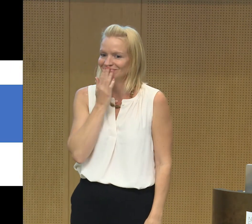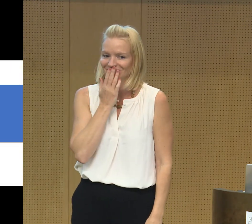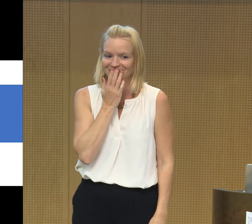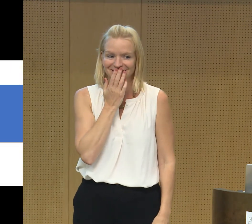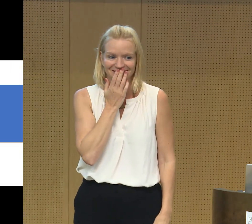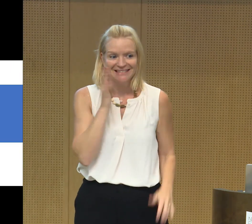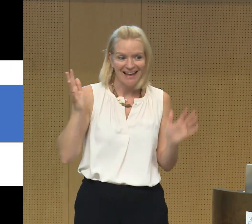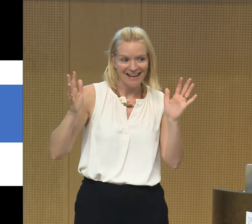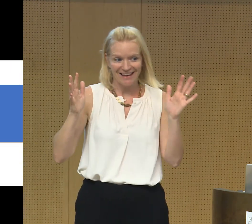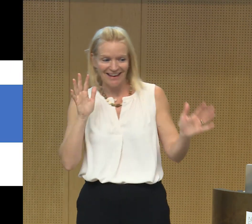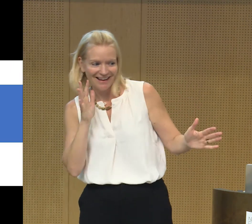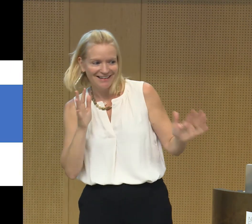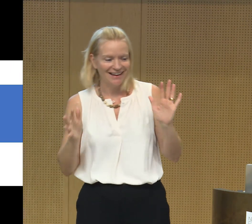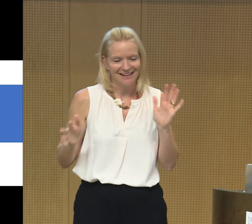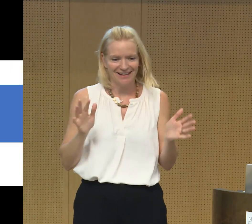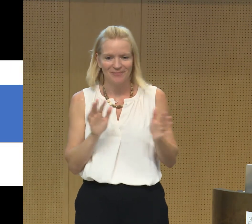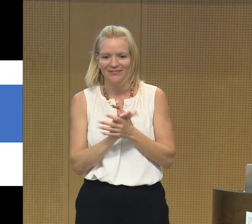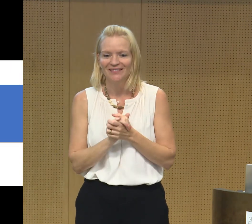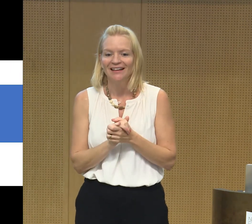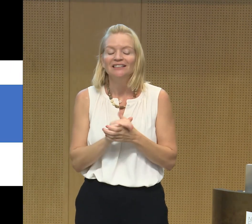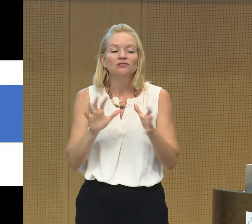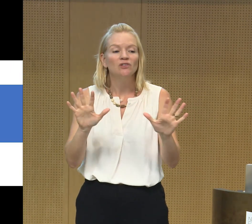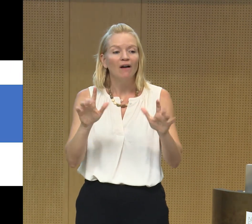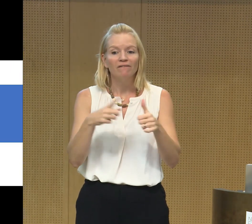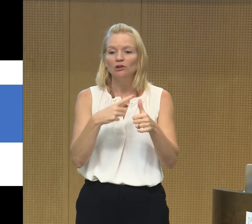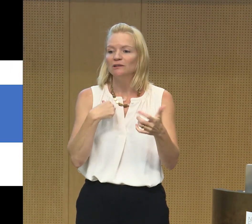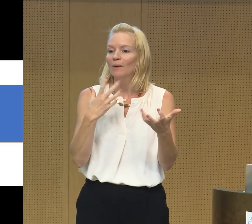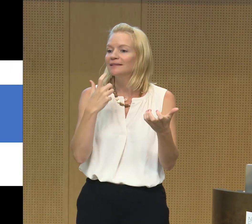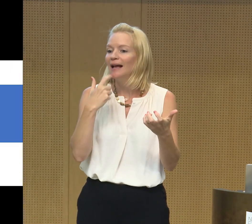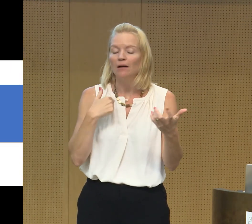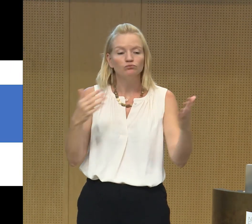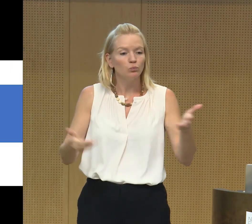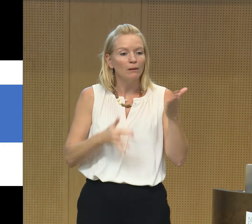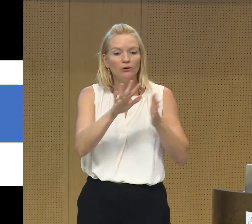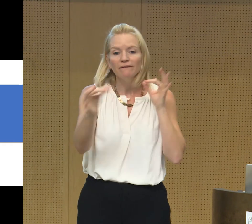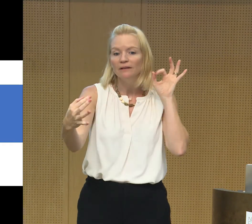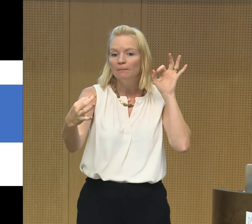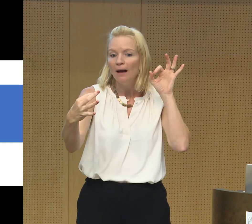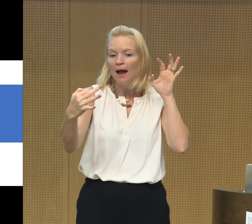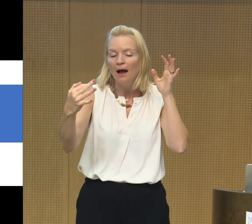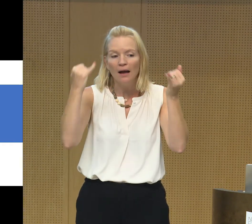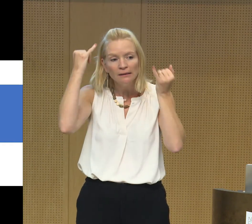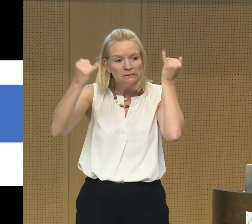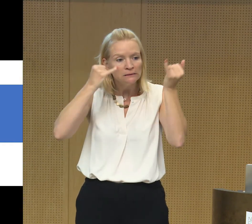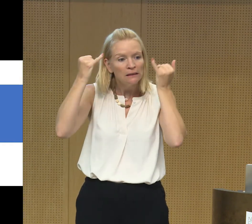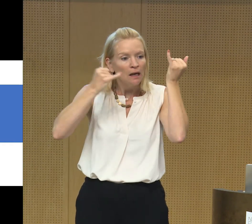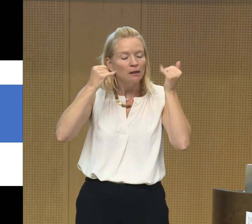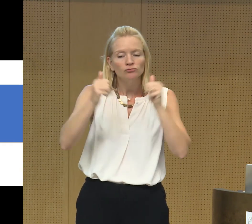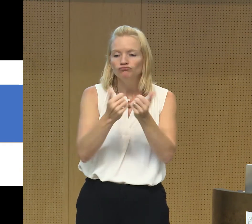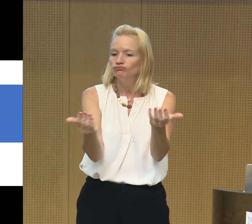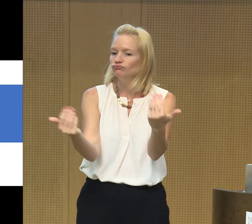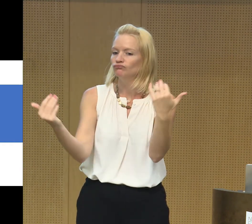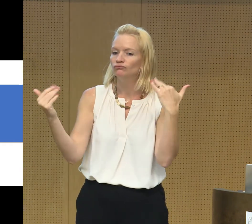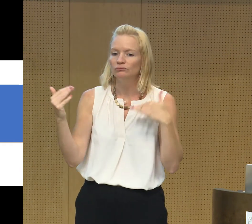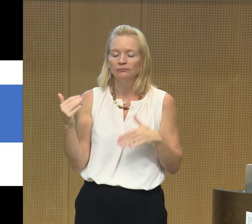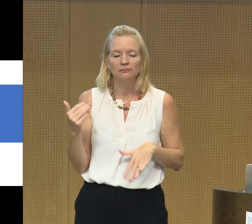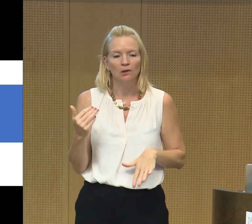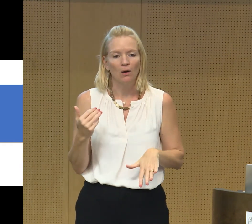Yay, yay. Okay. So first, I would want to let you know that I would welcome your feedback, any thoughts that you have. I would